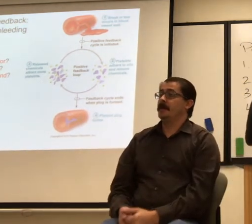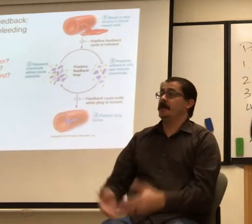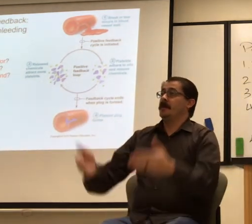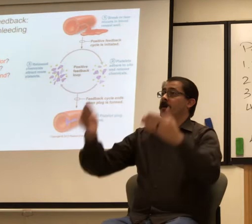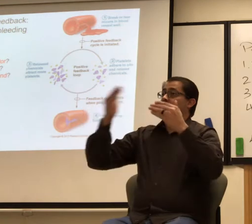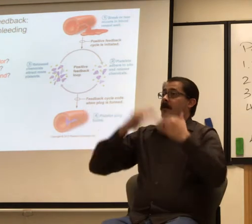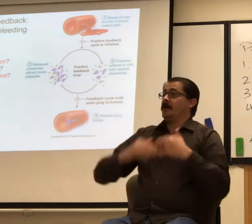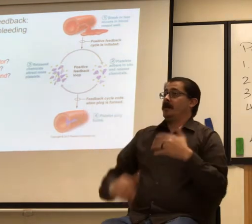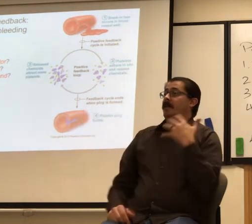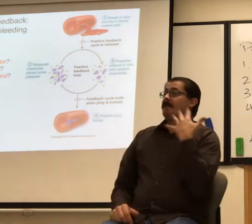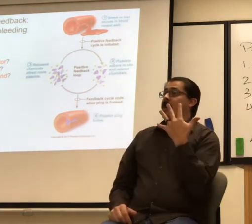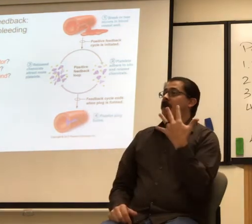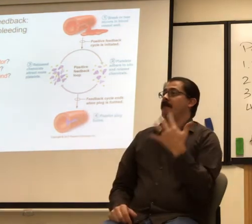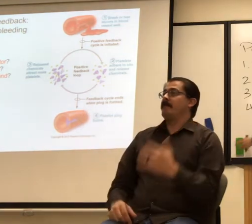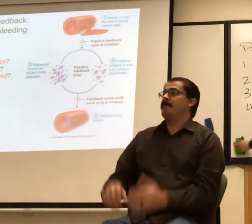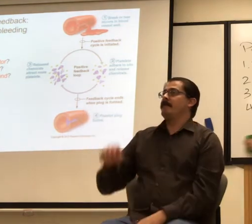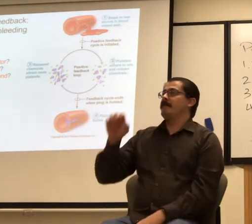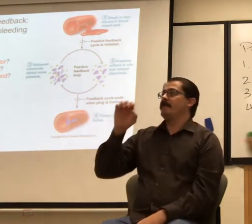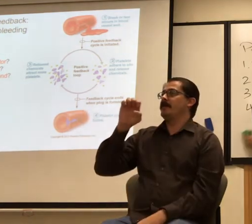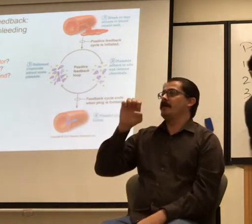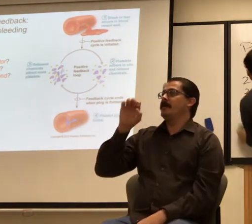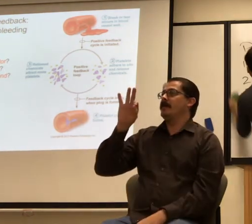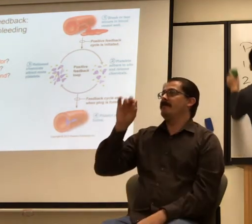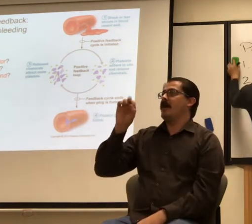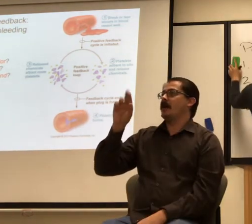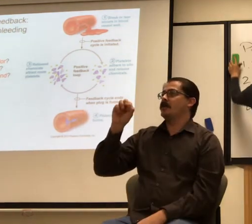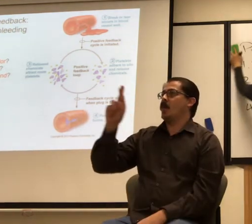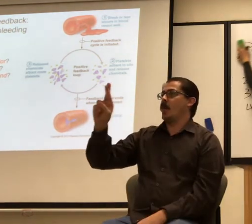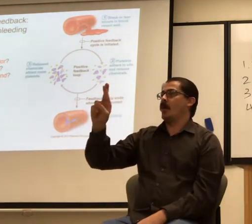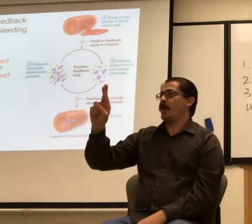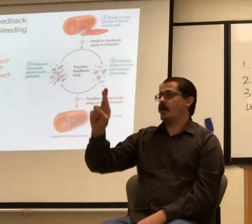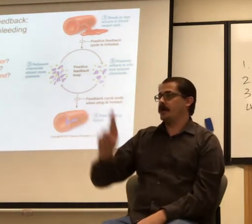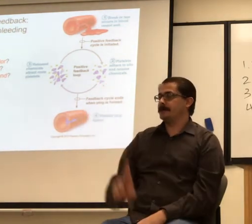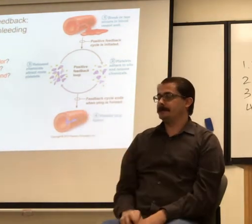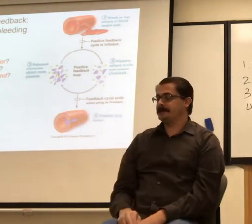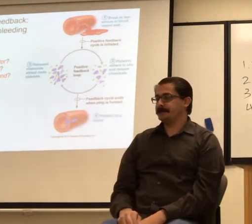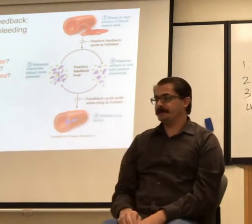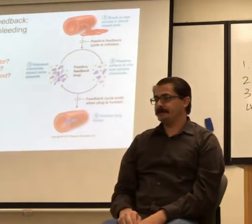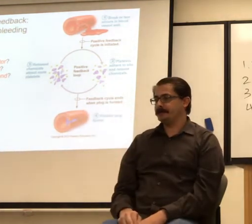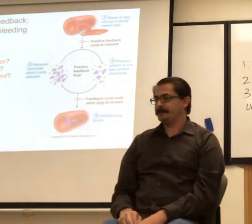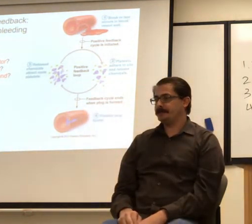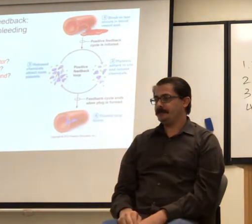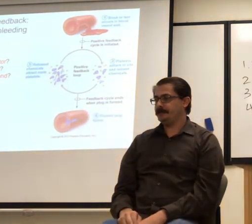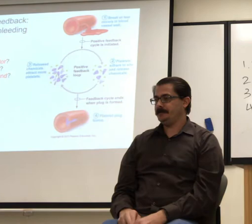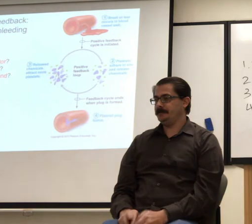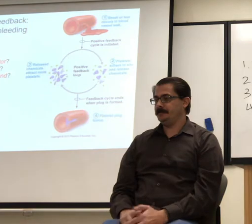five, effector, let me write up here since it's hard to see on the bottom.